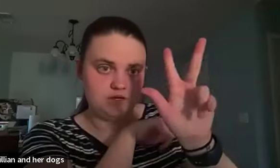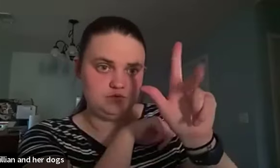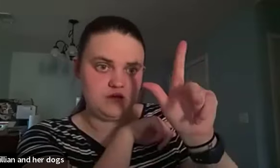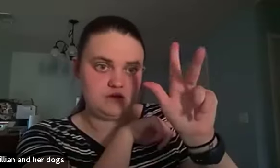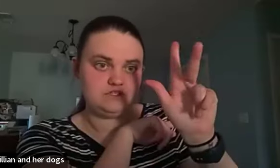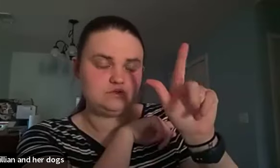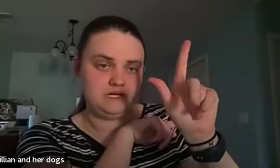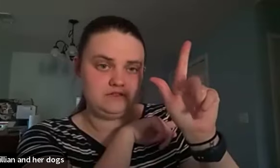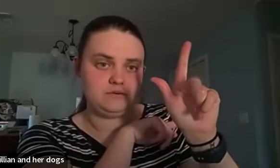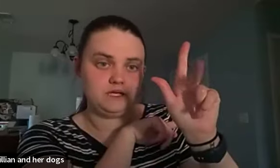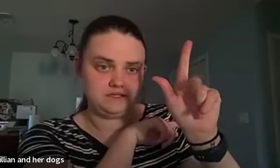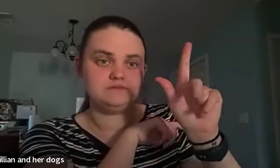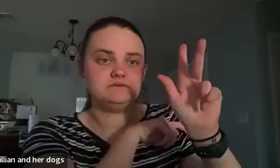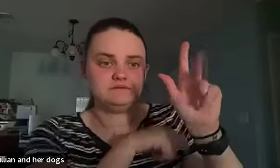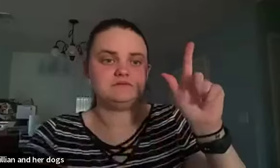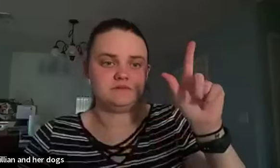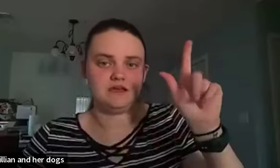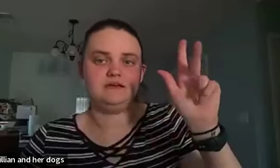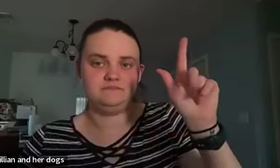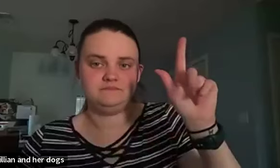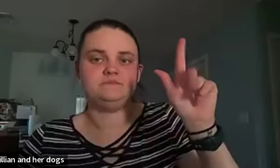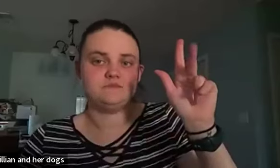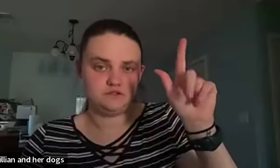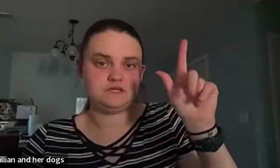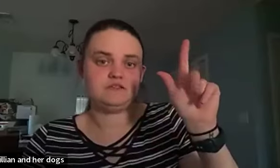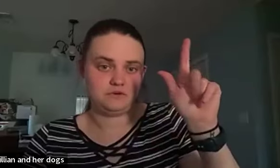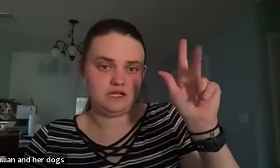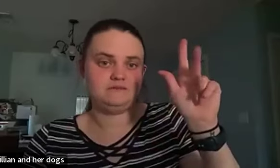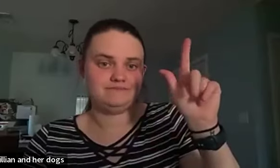going to bounce. 23. Okay, 23.